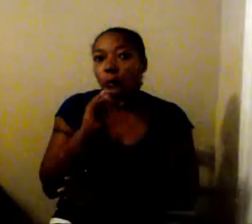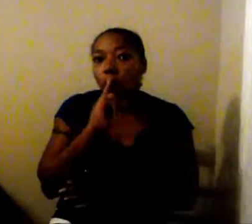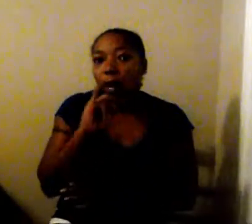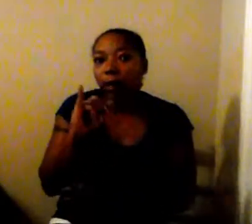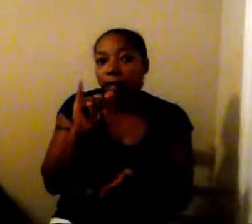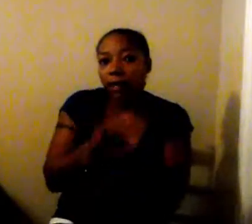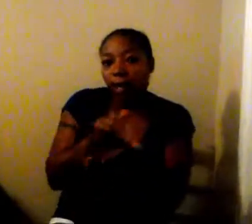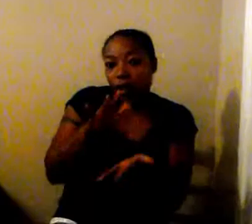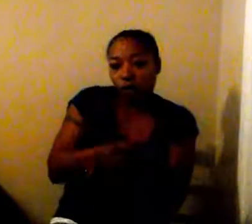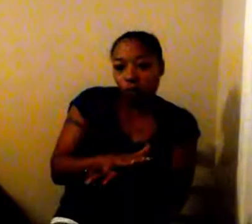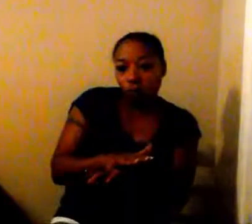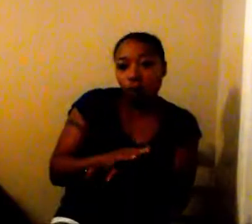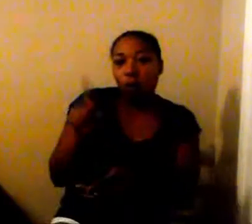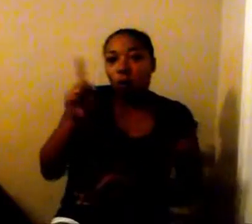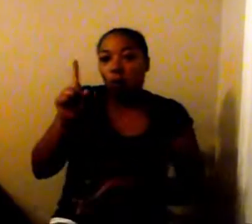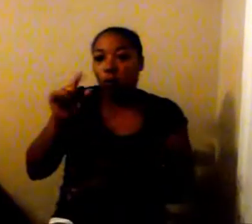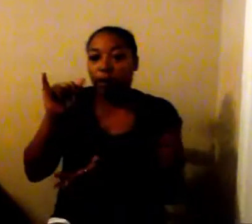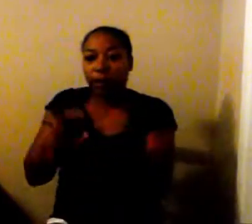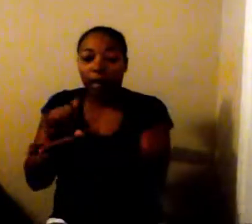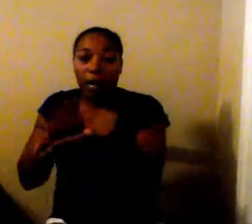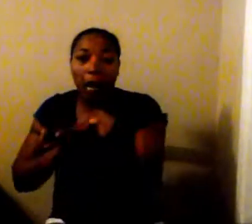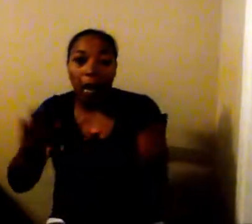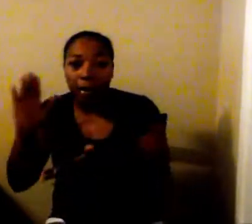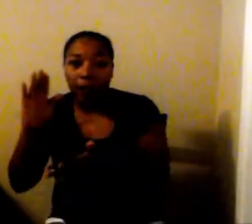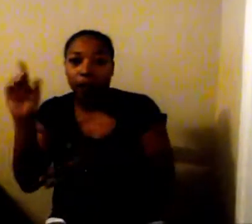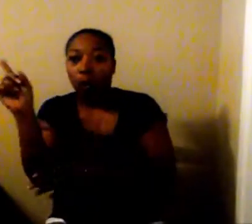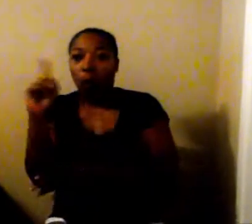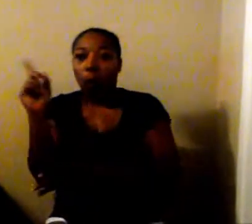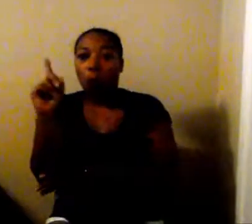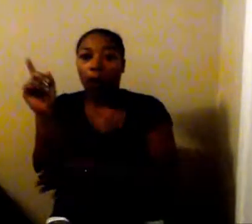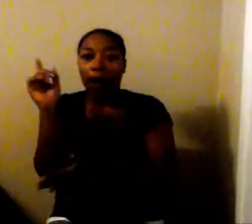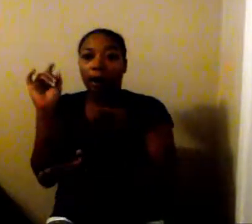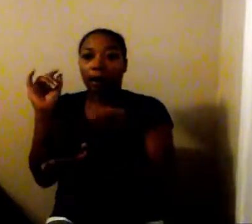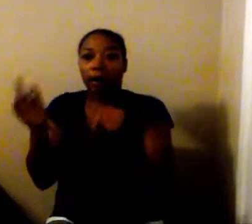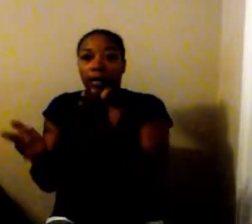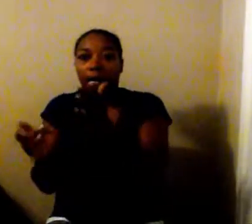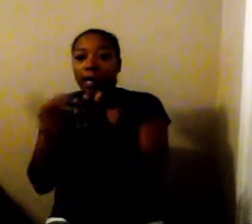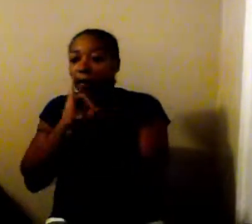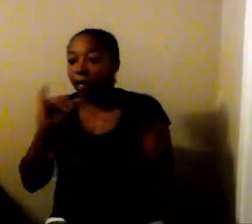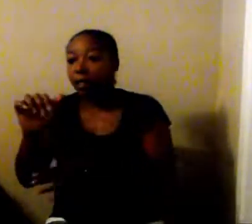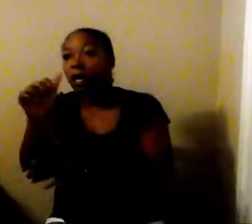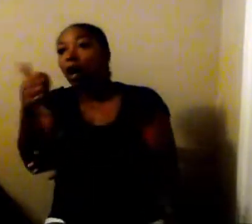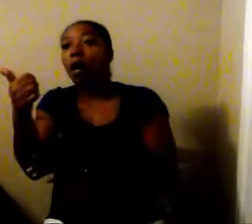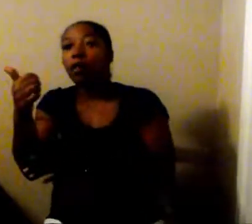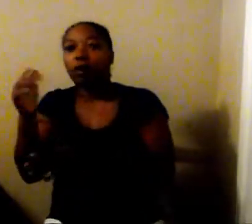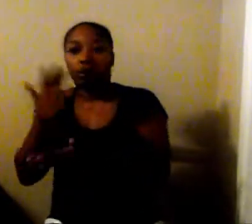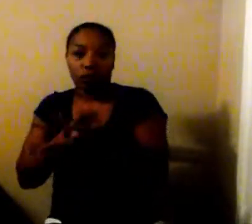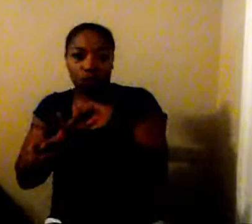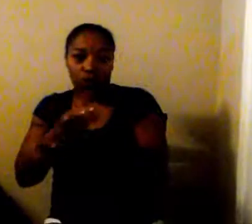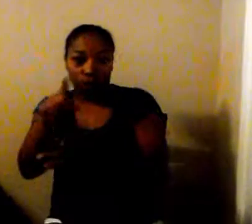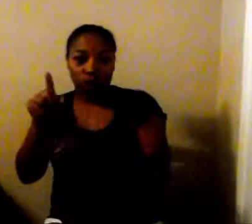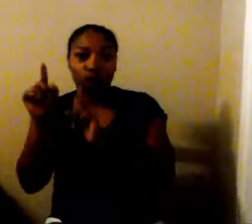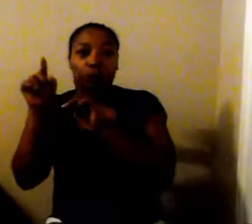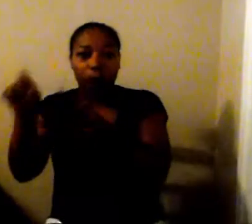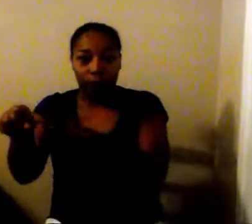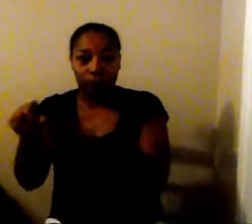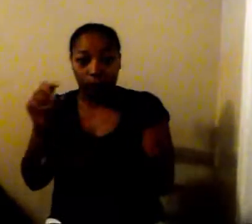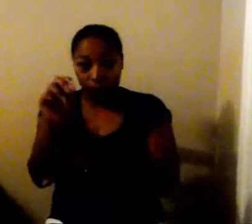where is that school? Where is that college? Where is the other school that you went to,